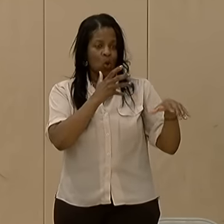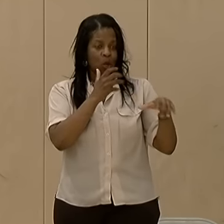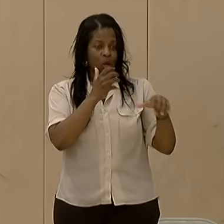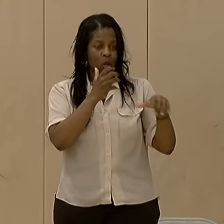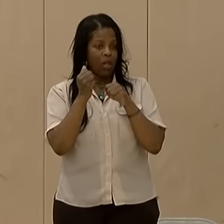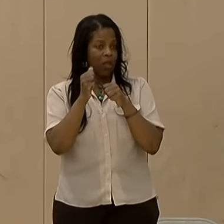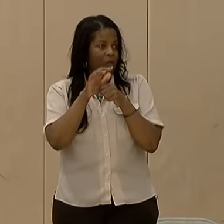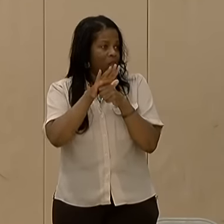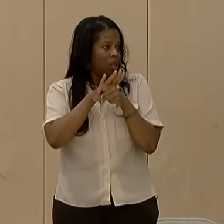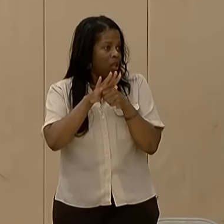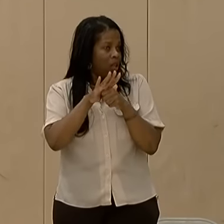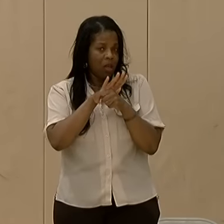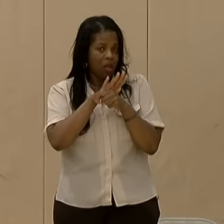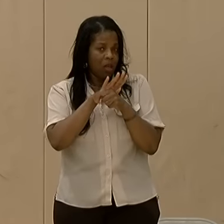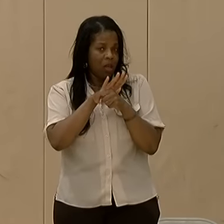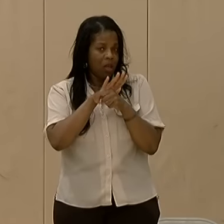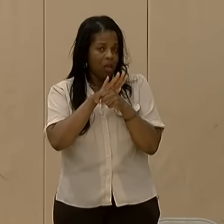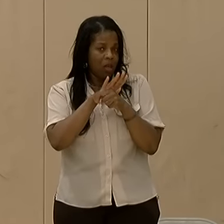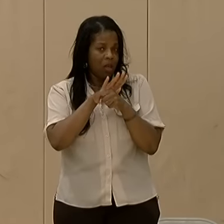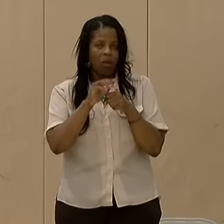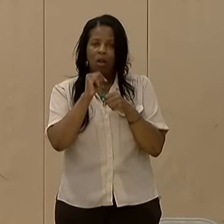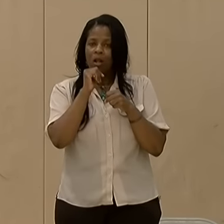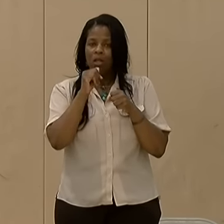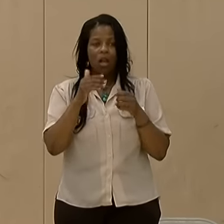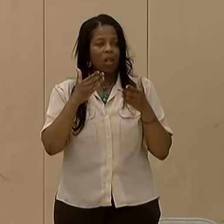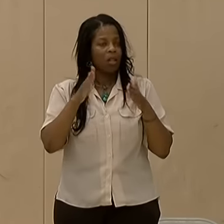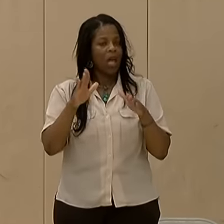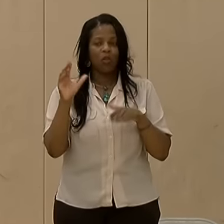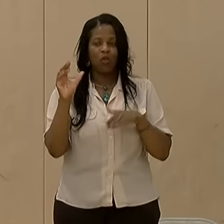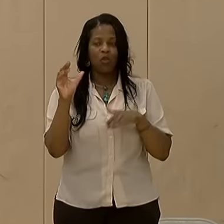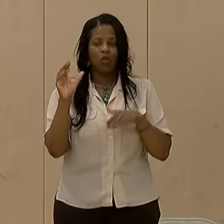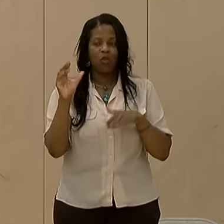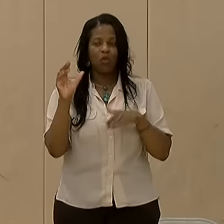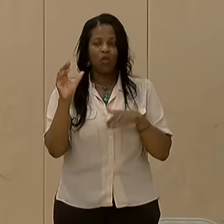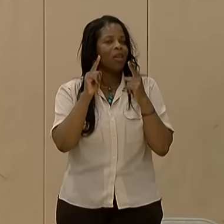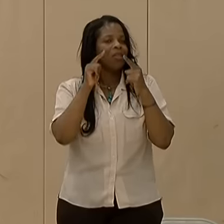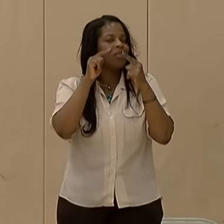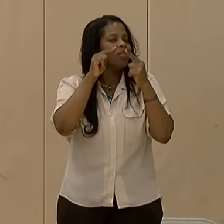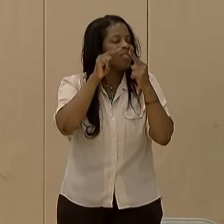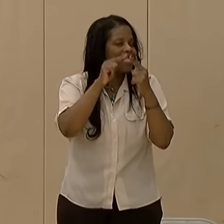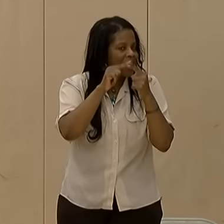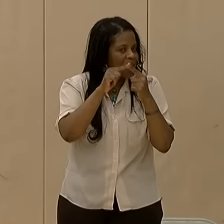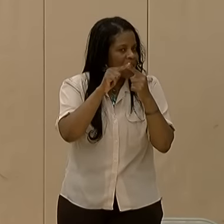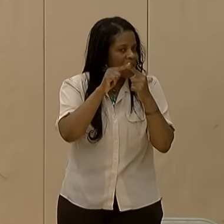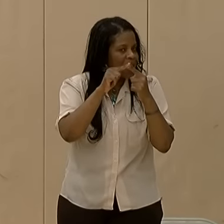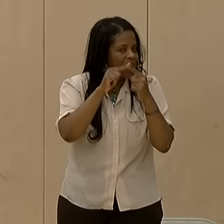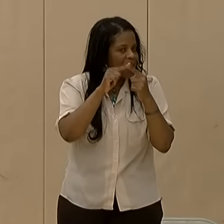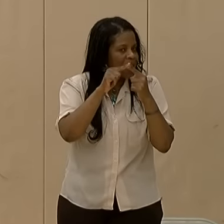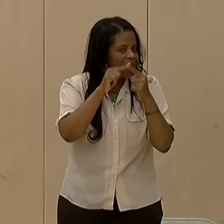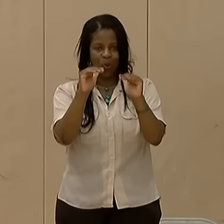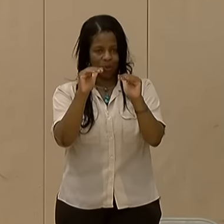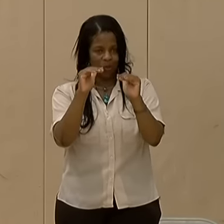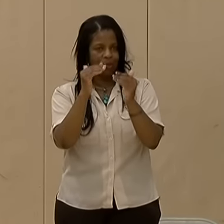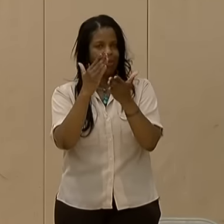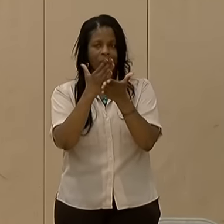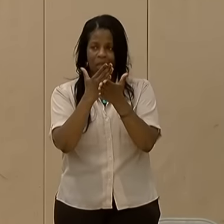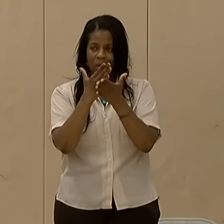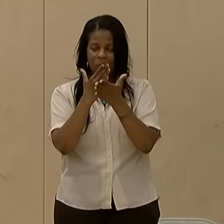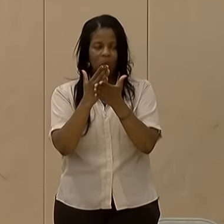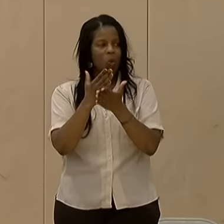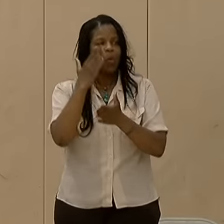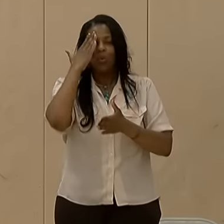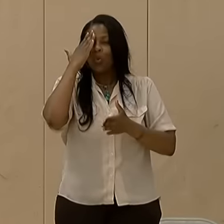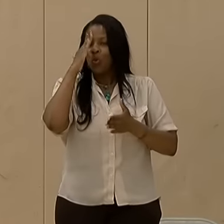evacuations, they're not going to be allowed to go back until the evacuation has been lifted. We don't have an exact